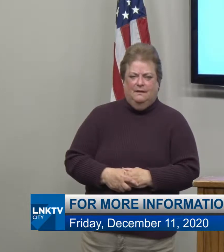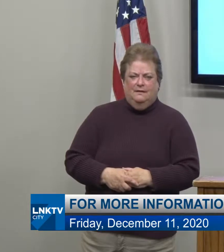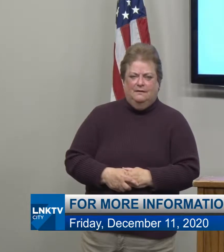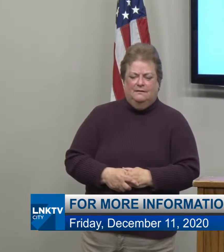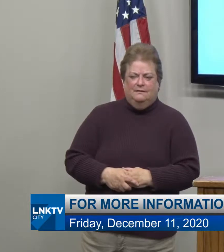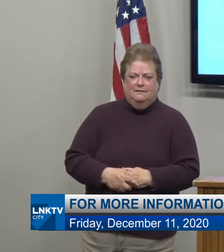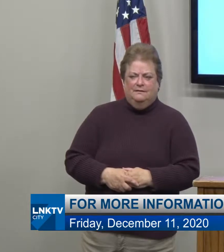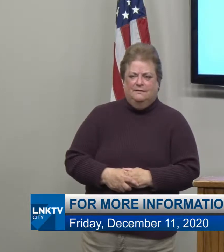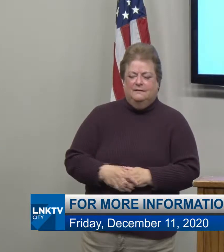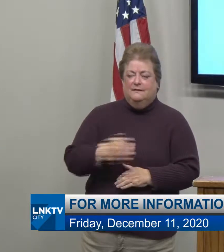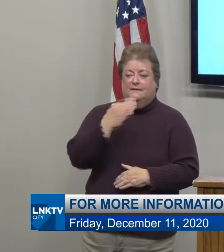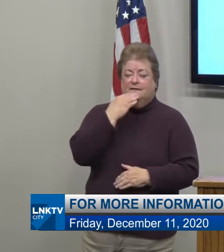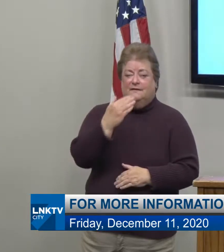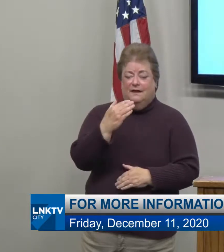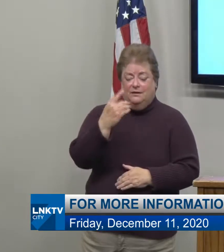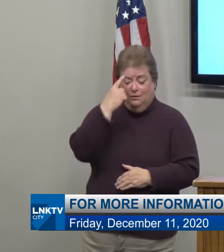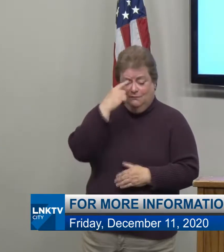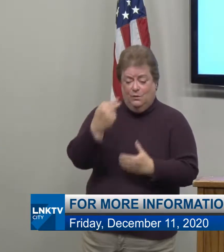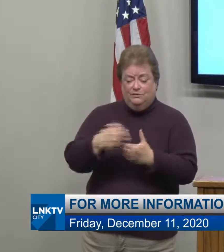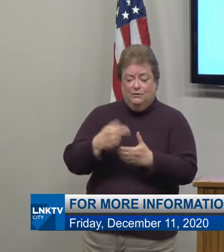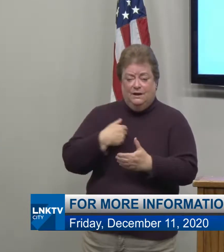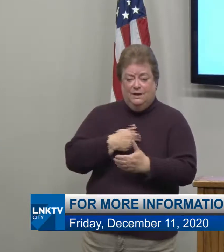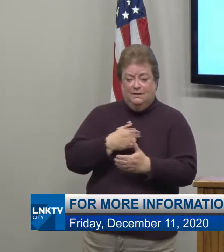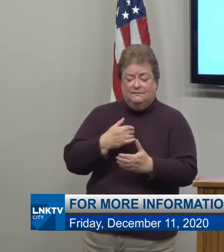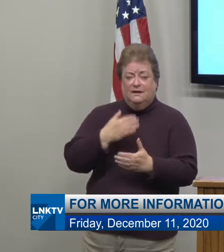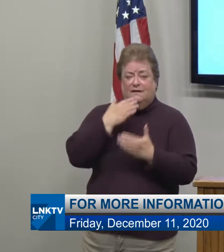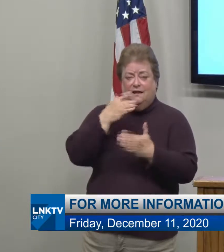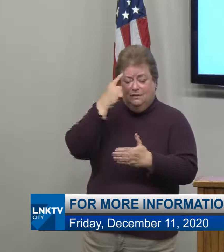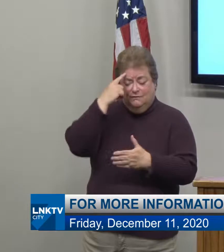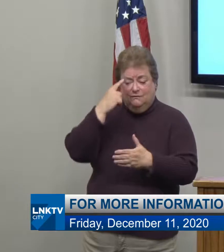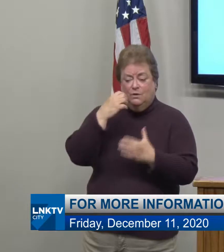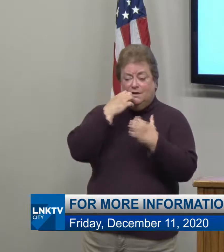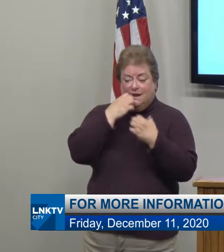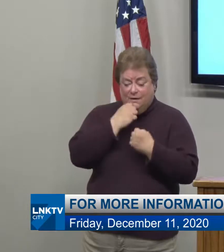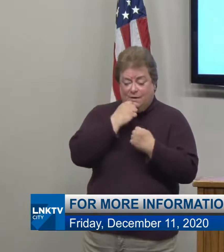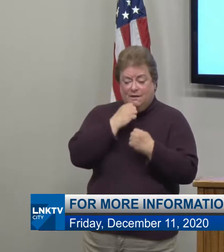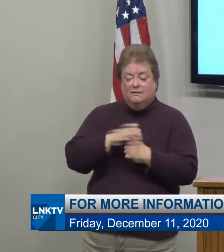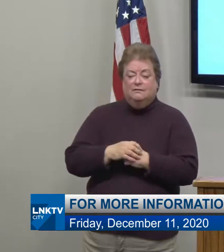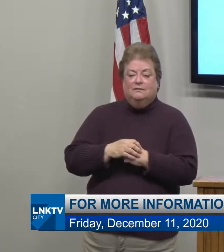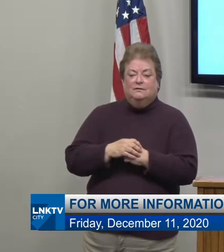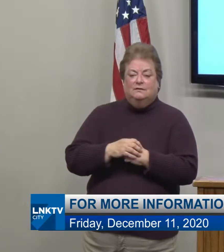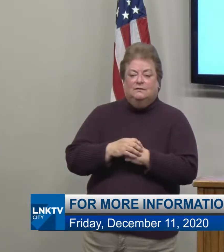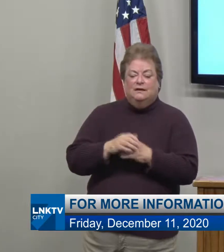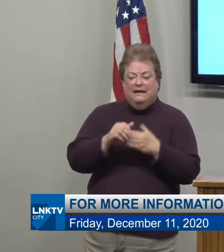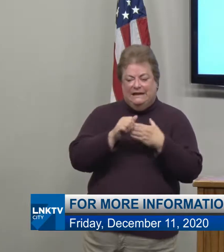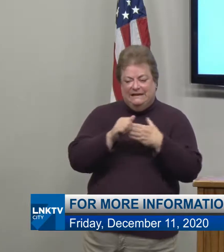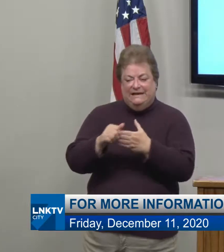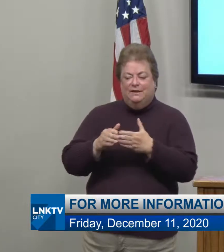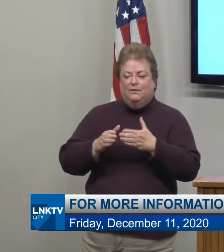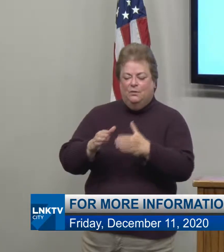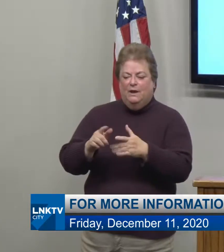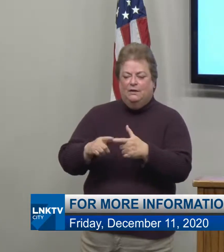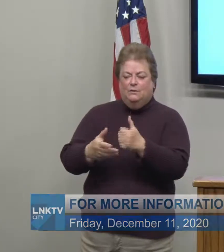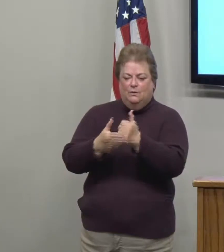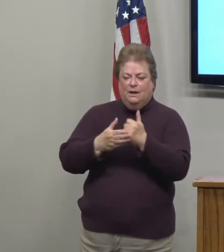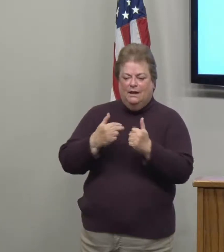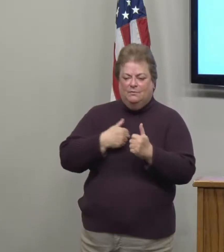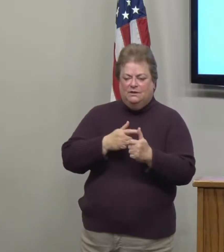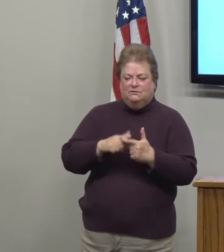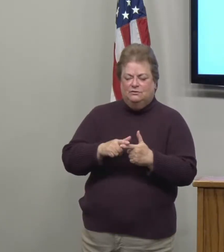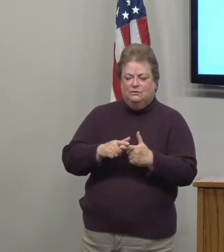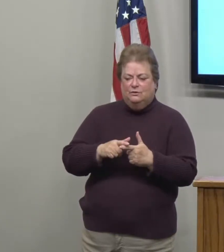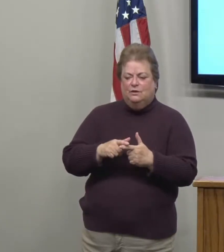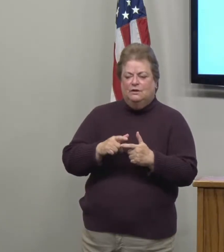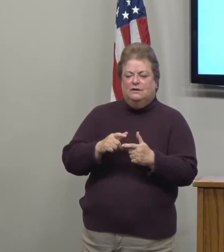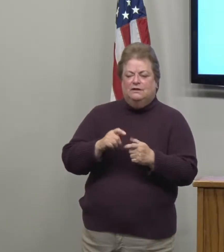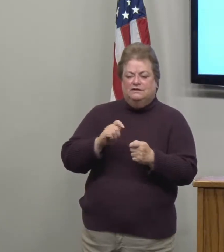All right, seeing none, thank you so much for tuning in. Thank you for caring. Thank you for leading the way forward and helping us to start to turn